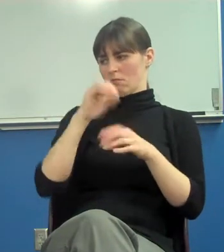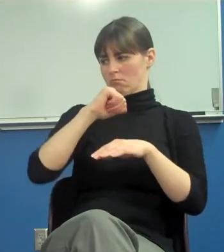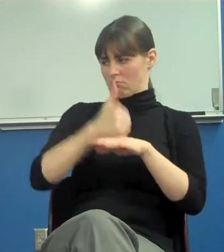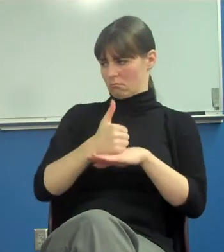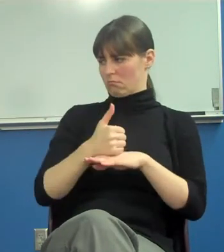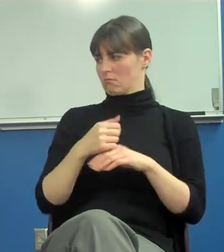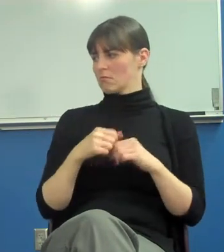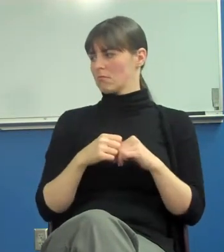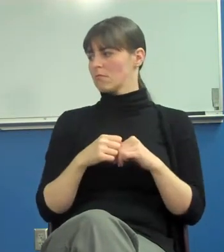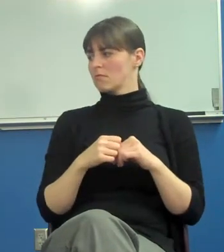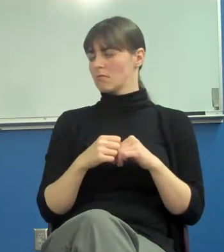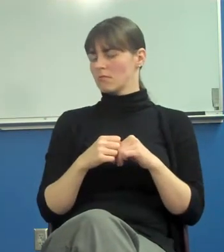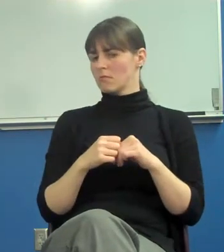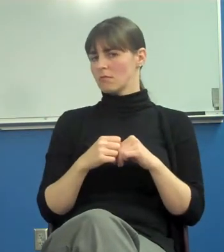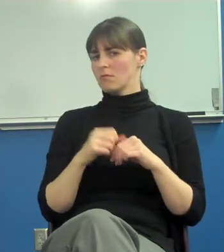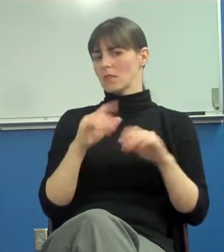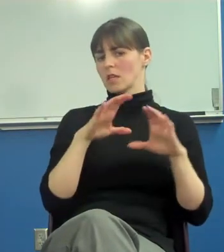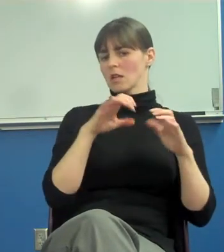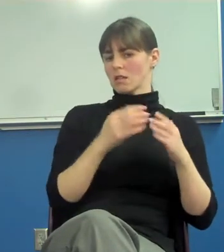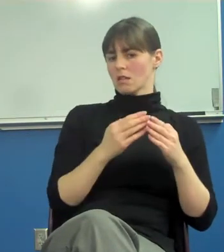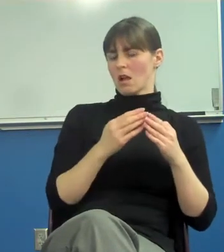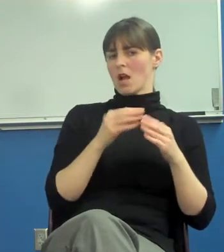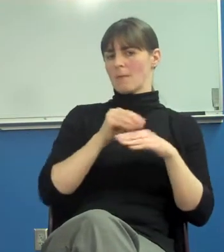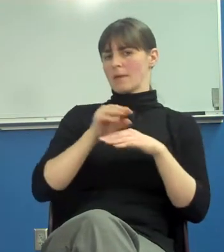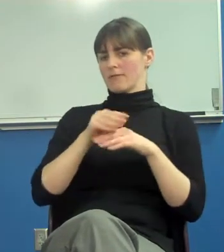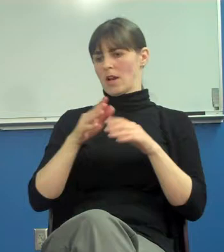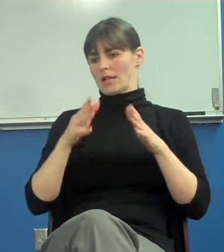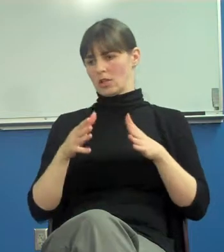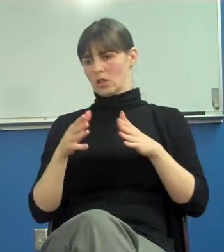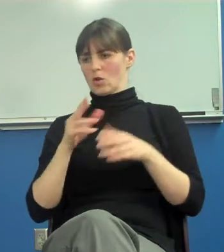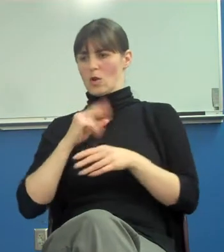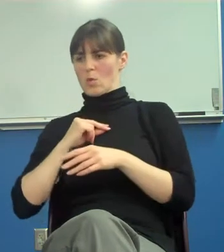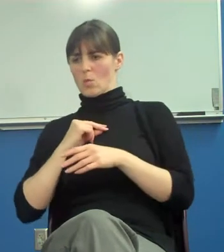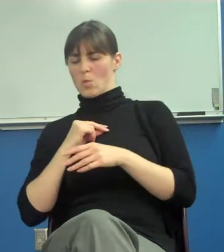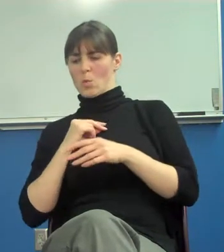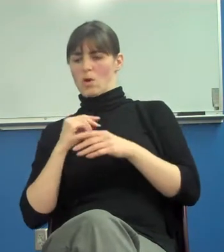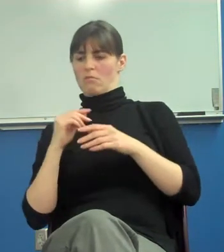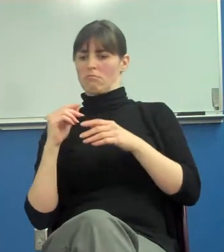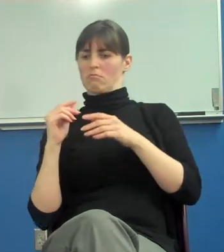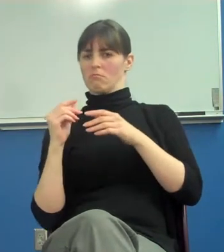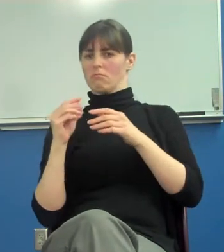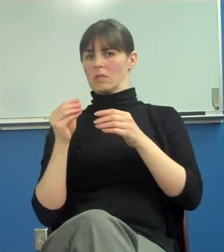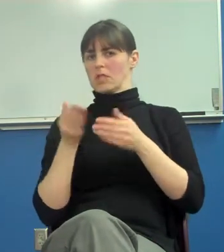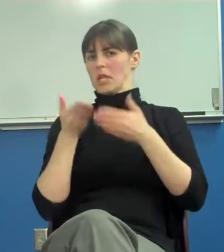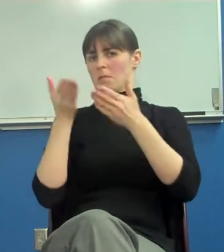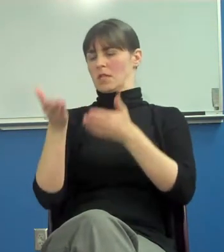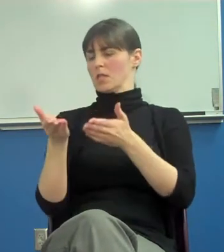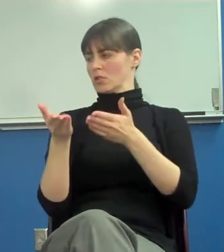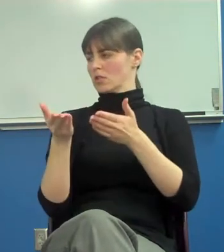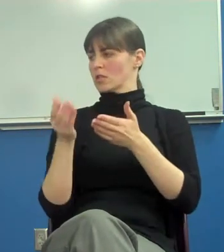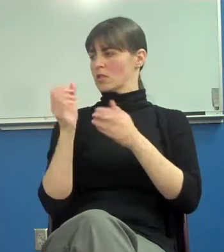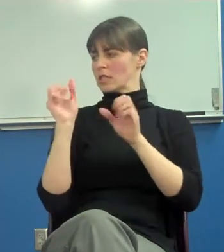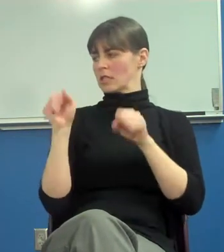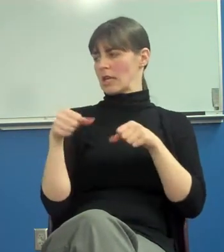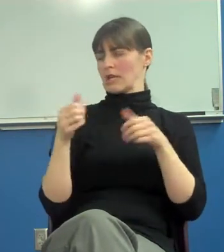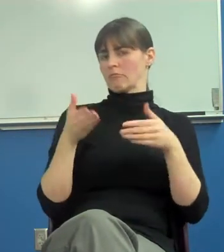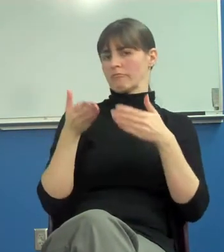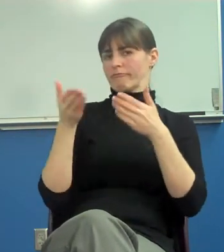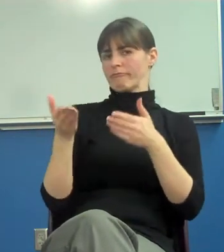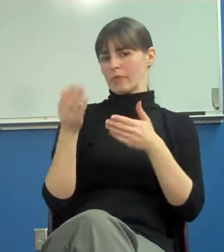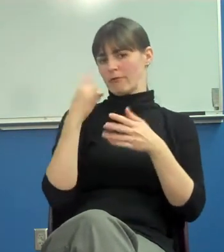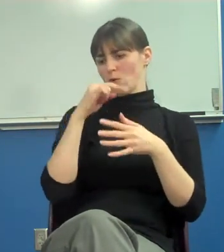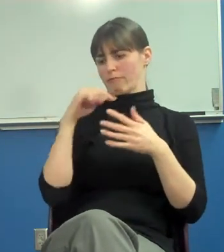Club, advisor, and officer award nominations are open March 16th through April 3rd, and you can submit for the best organization, leader, and